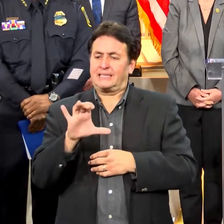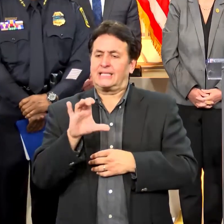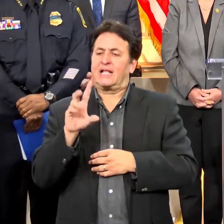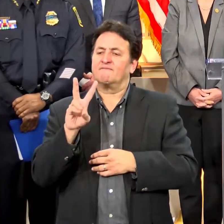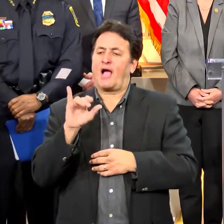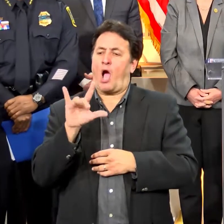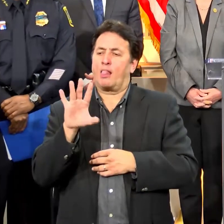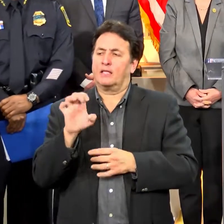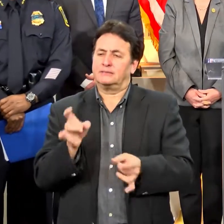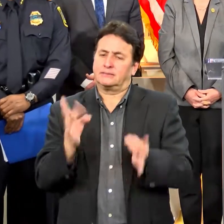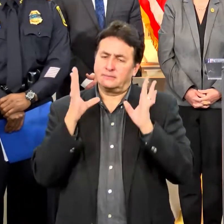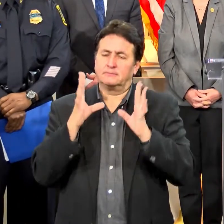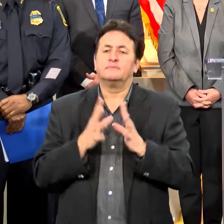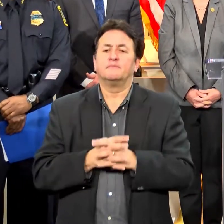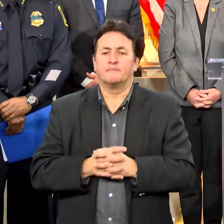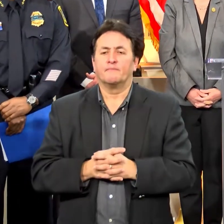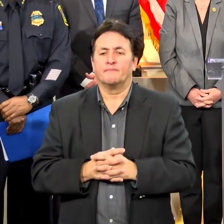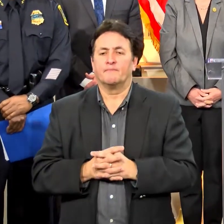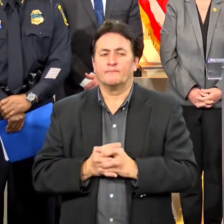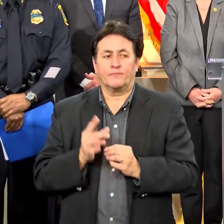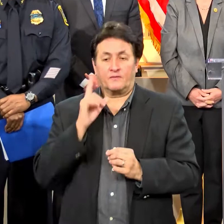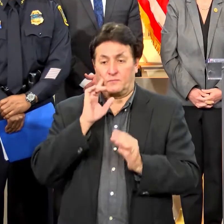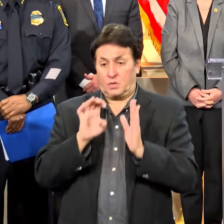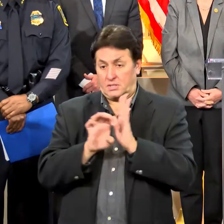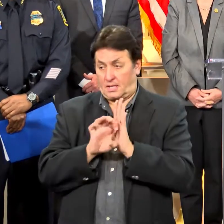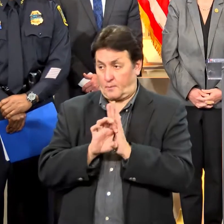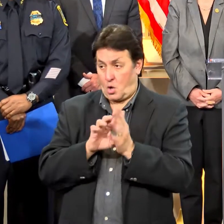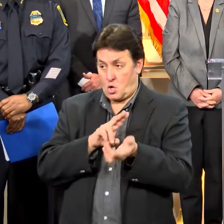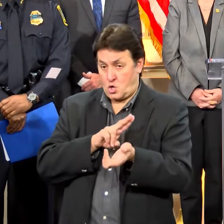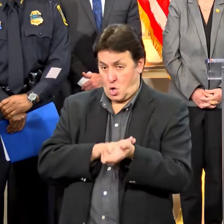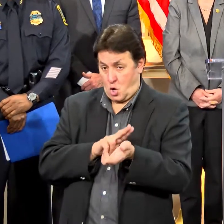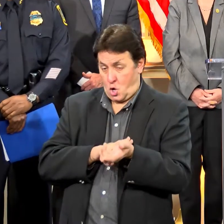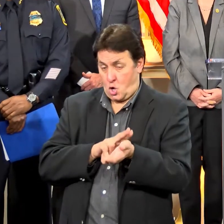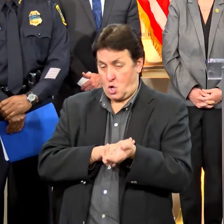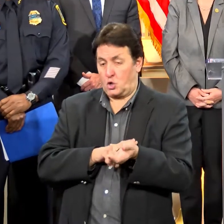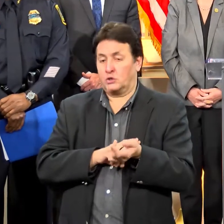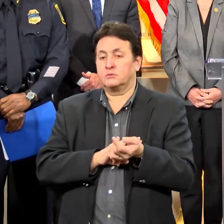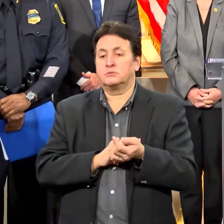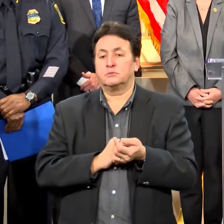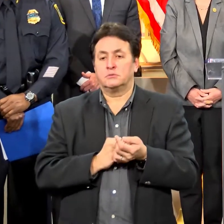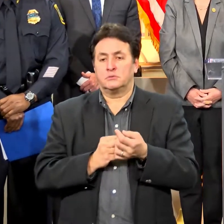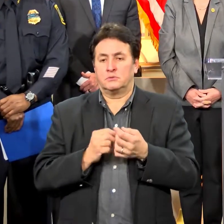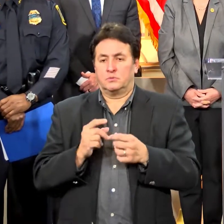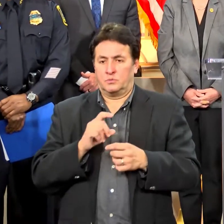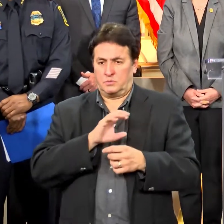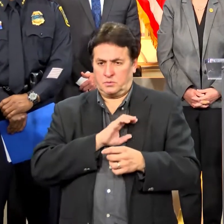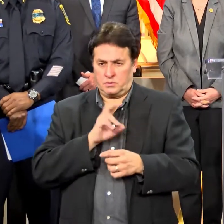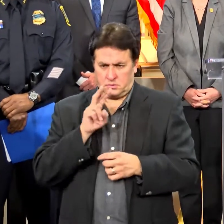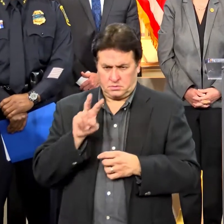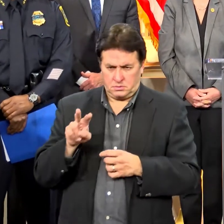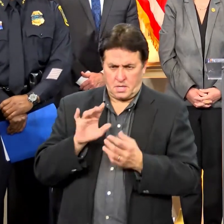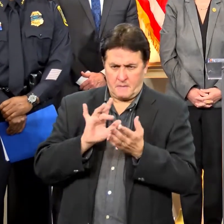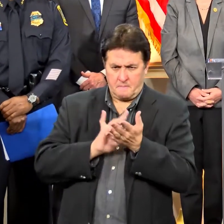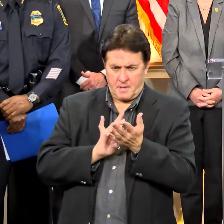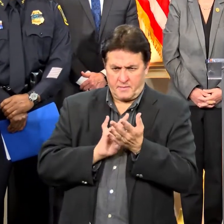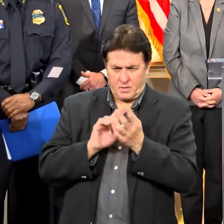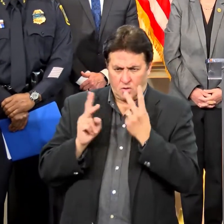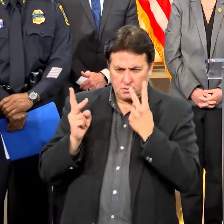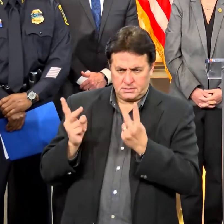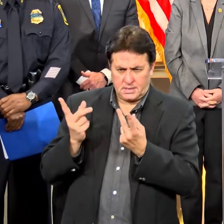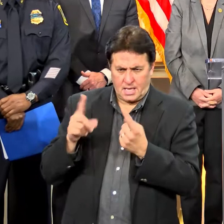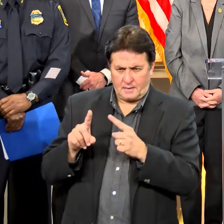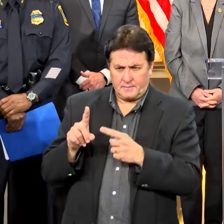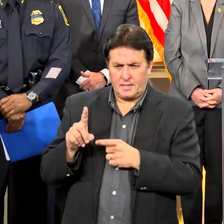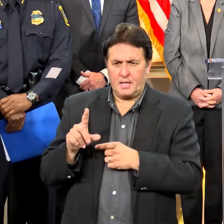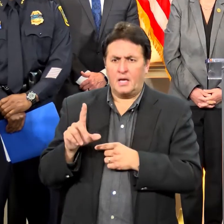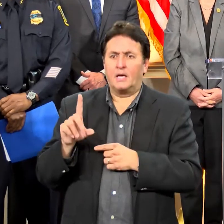survivors include forensic nurses directly contracted with HPD. These medical forensic exams provide critical history about